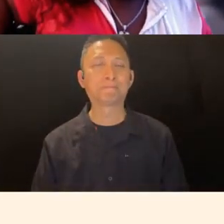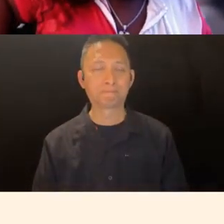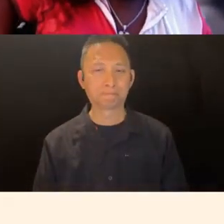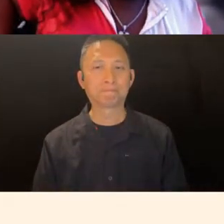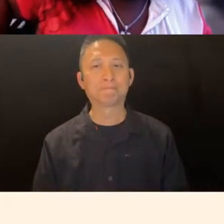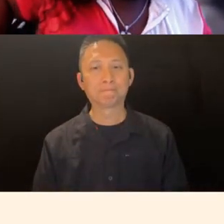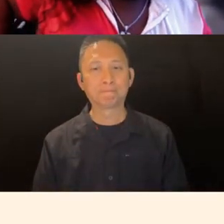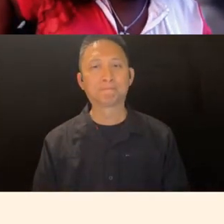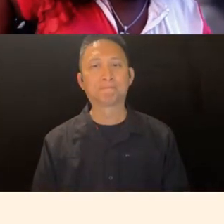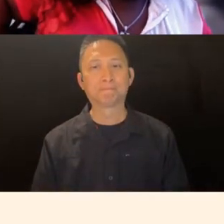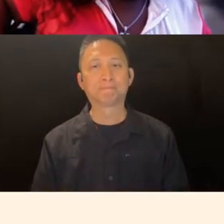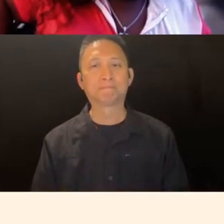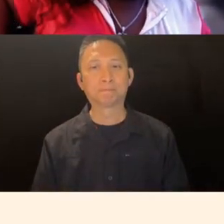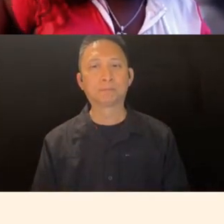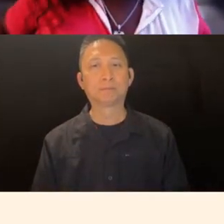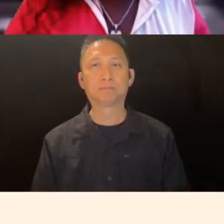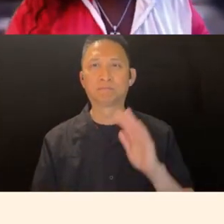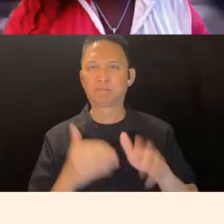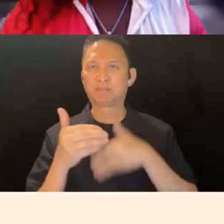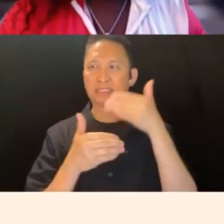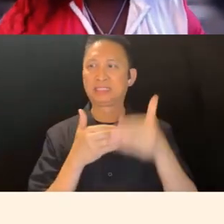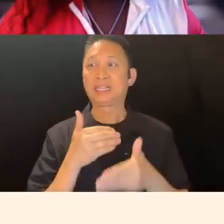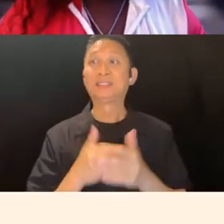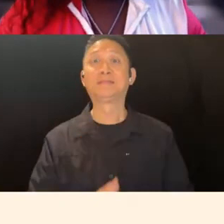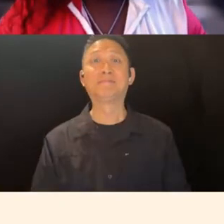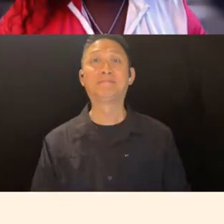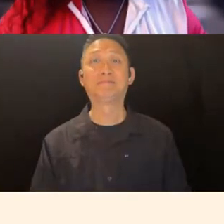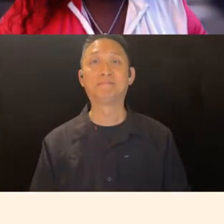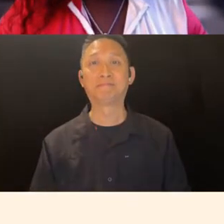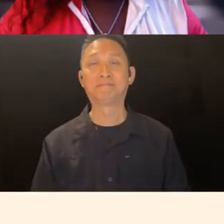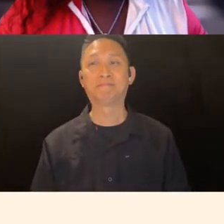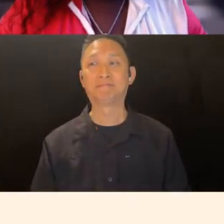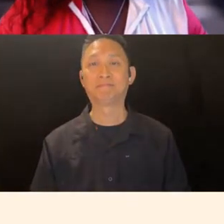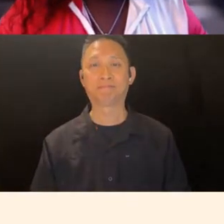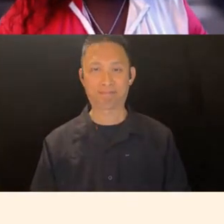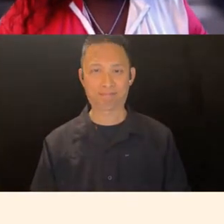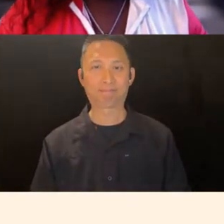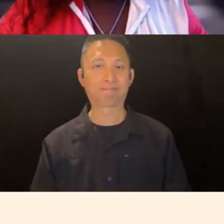Um, can we transition over, please?